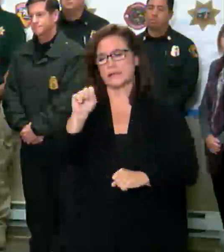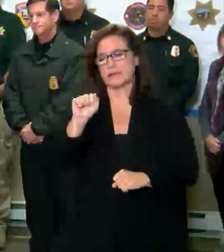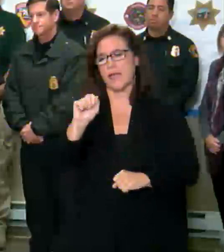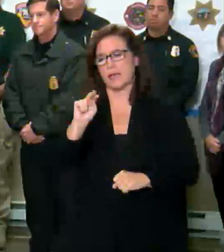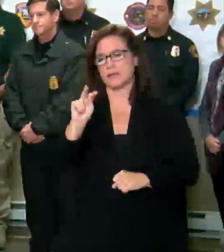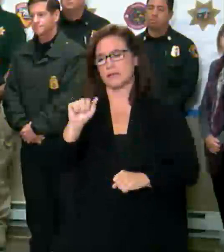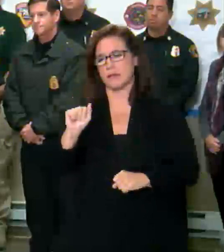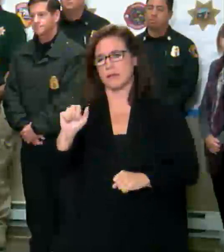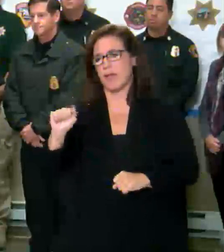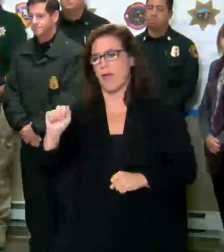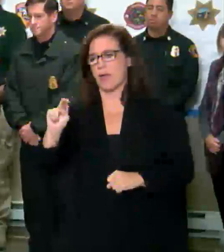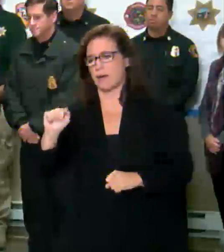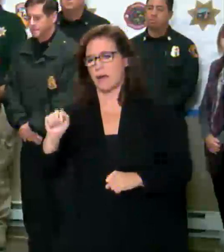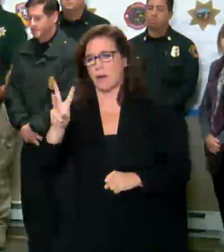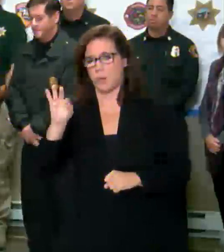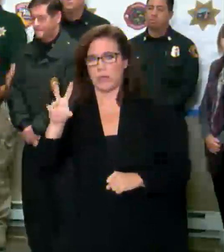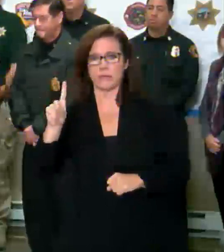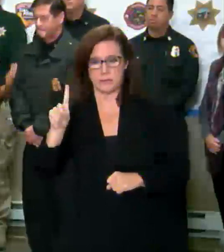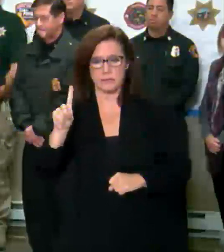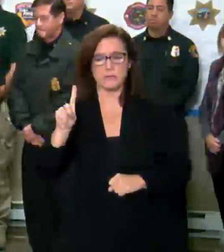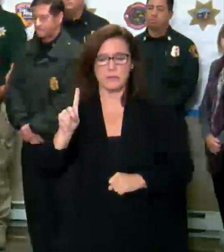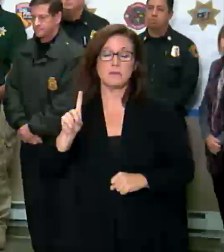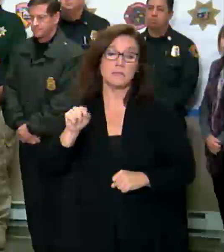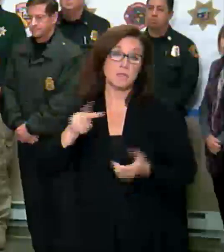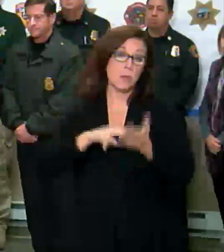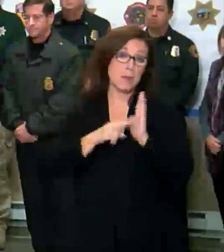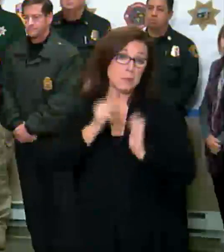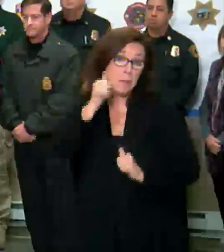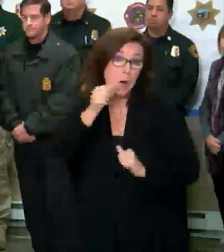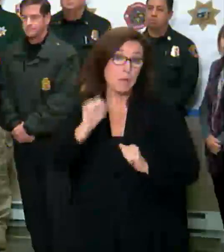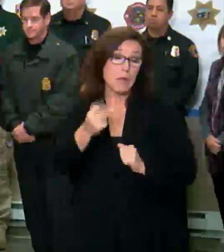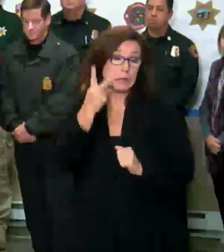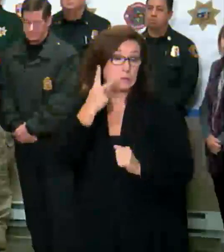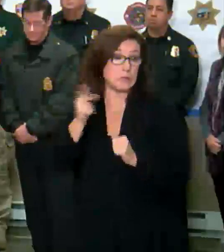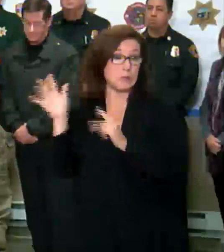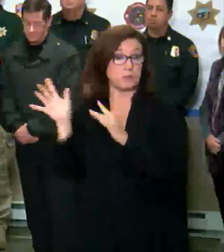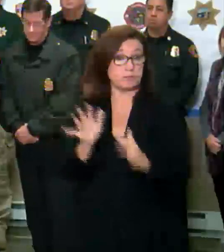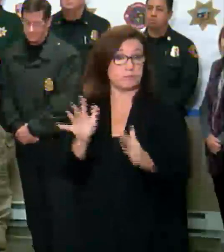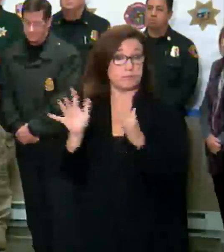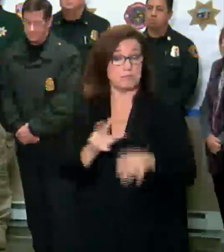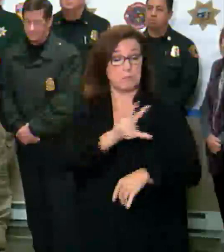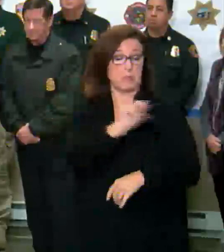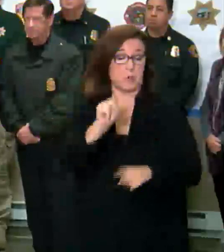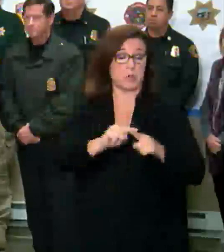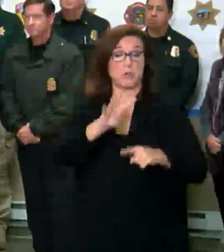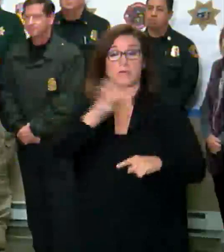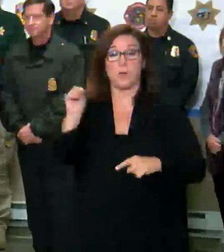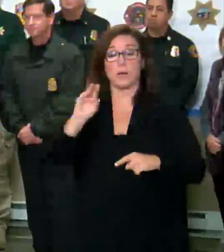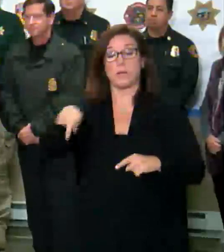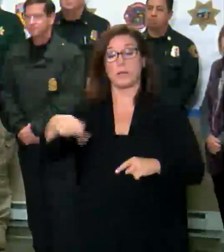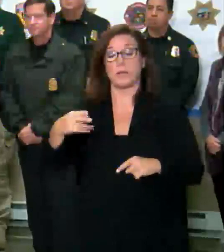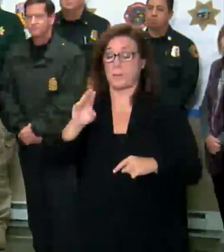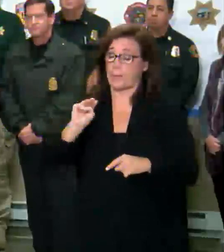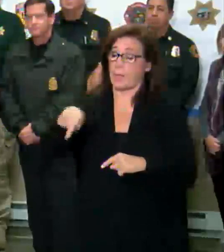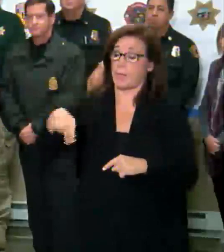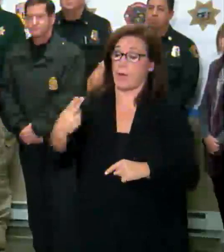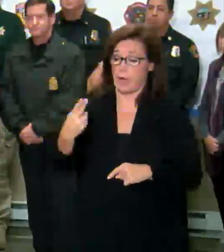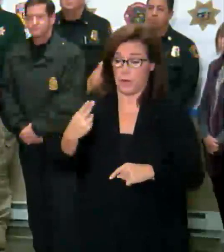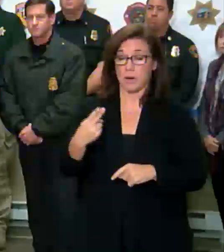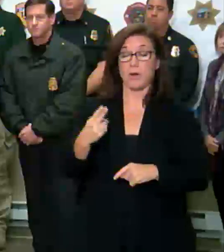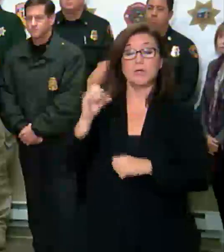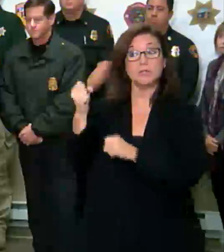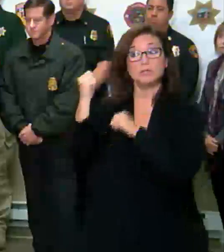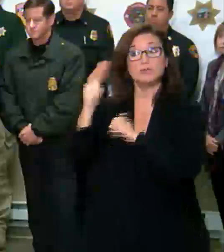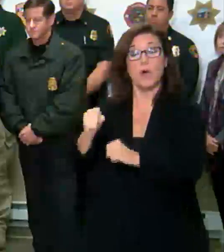by tomorrow morning, the Ventura County area could see wind gusts anywhere between 30 and 40 miles per hour, with the strongest winds occurring in the